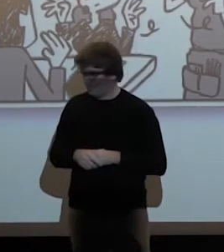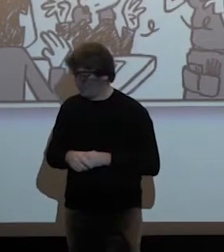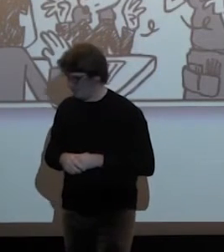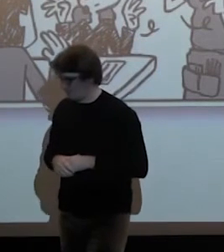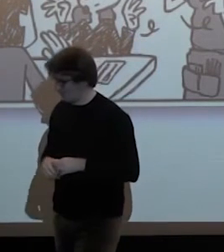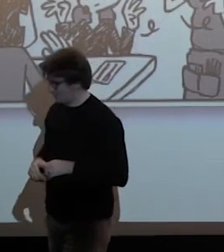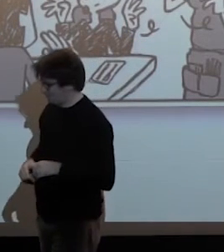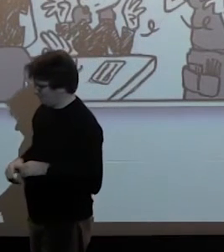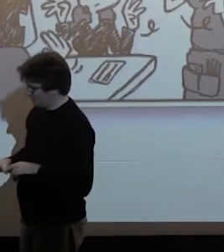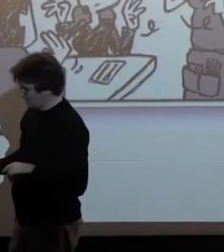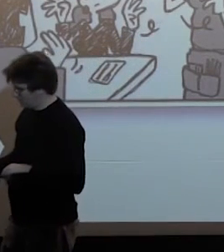that's available.